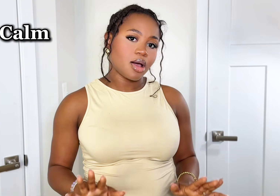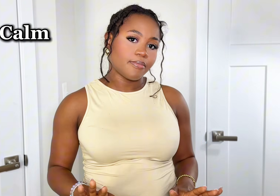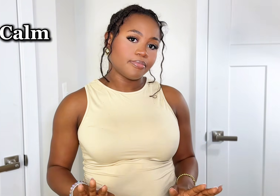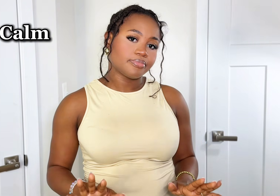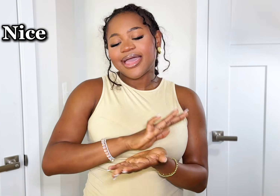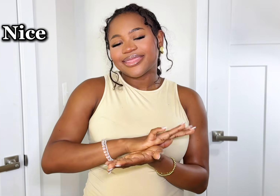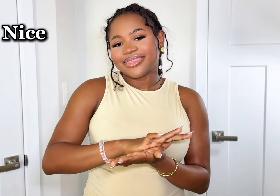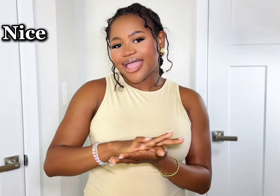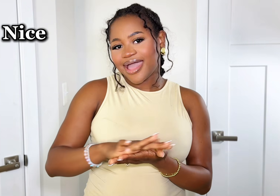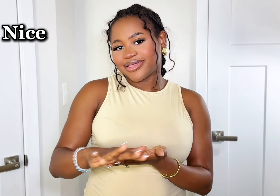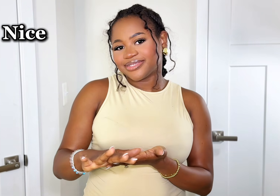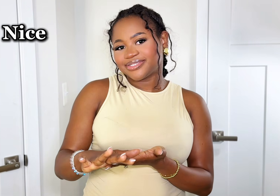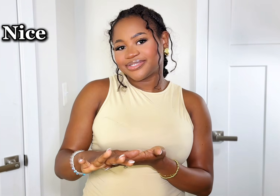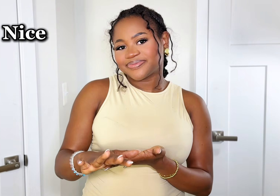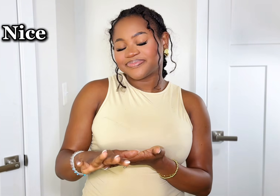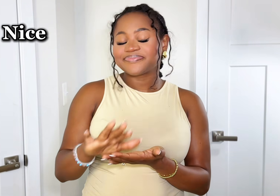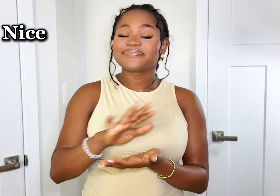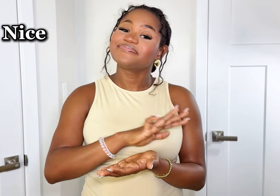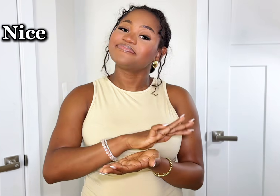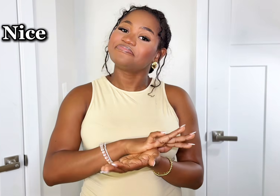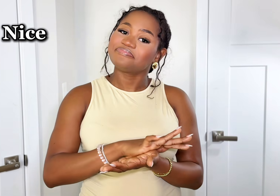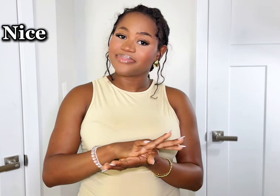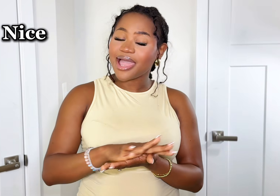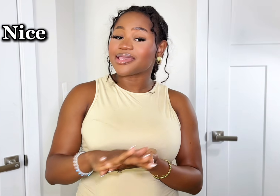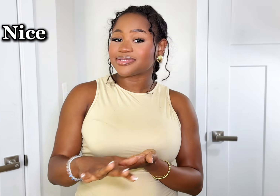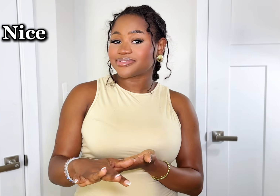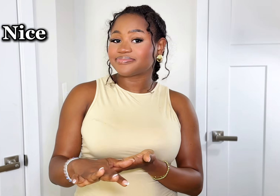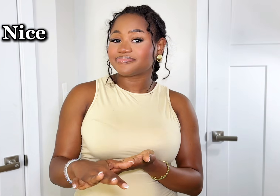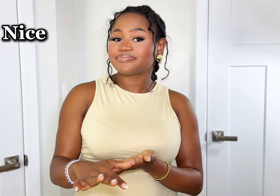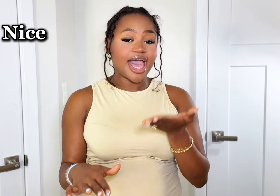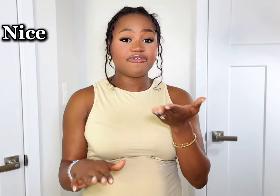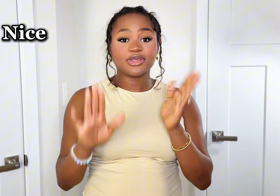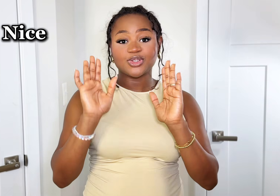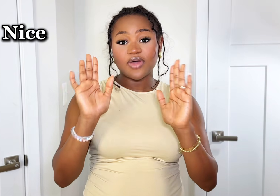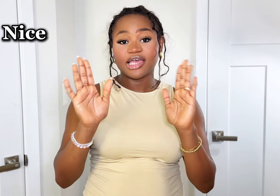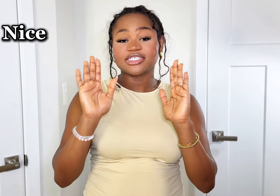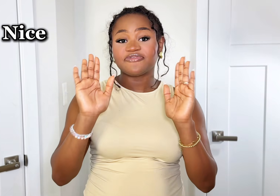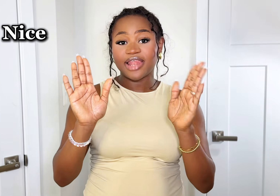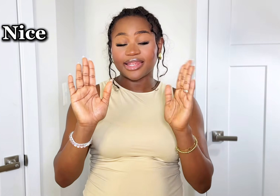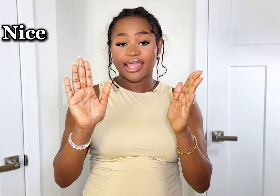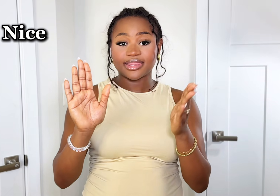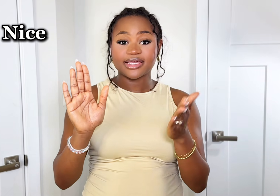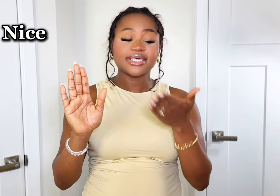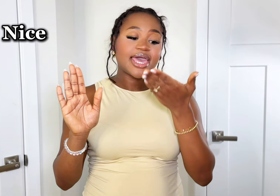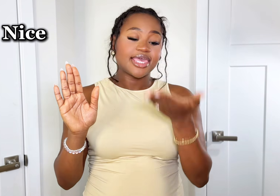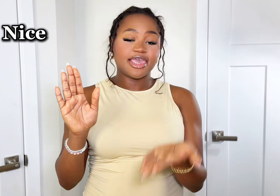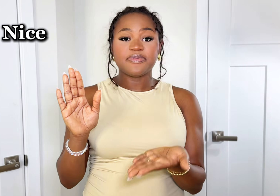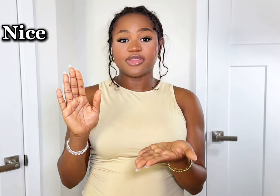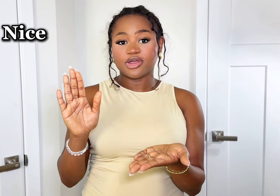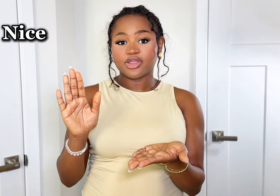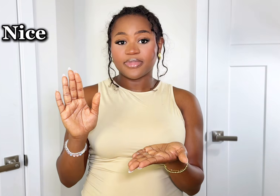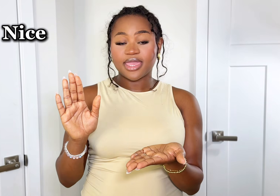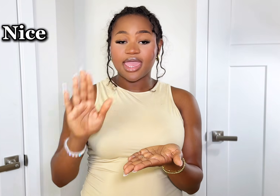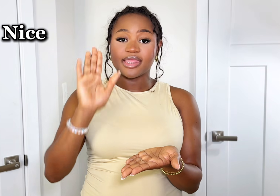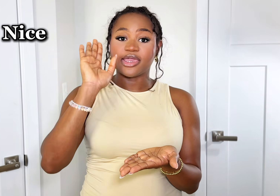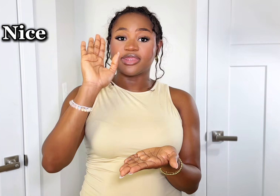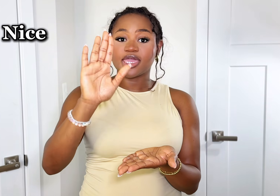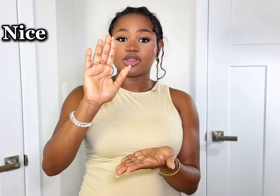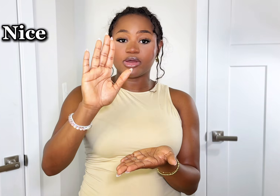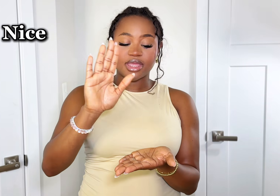calm. Nice, nice. Have your two hands flat like this. Keep your non-dominant hand and you take your dominant